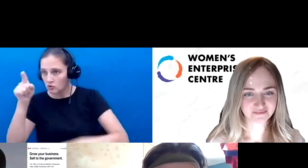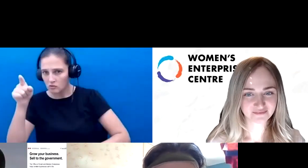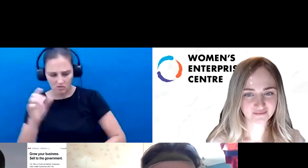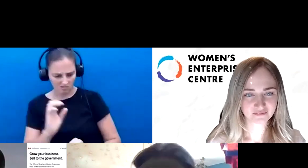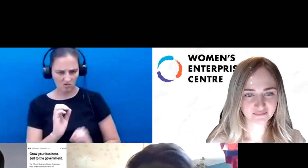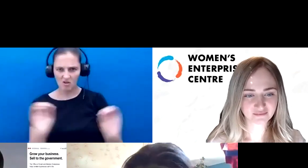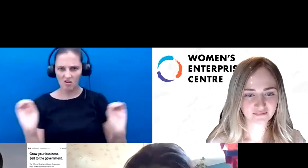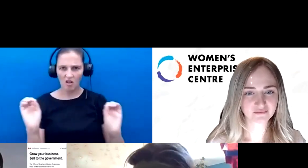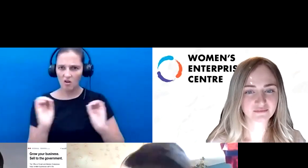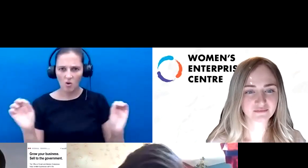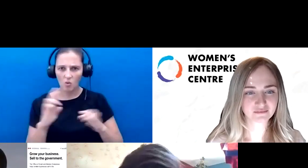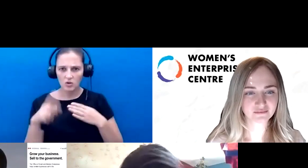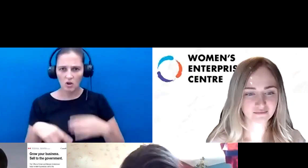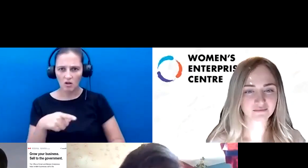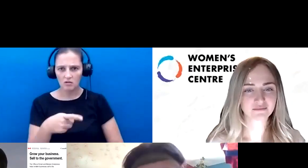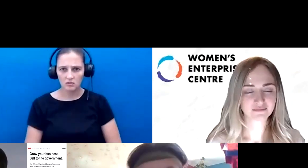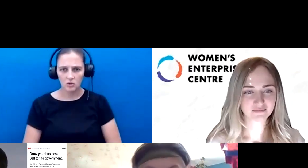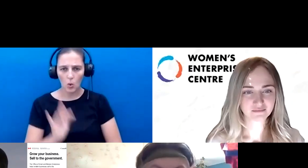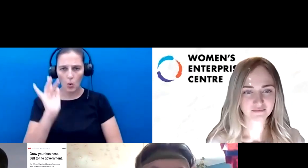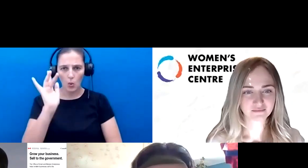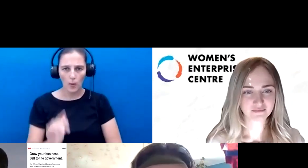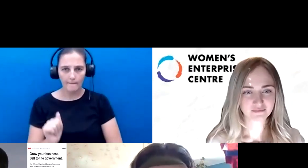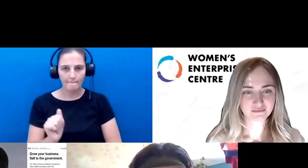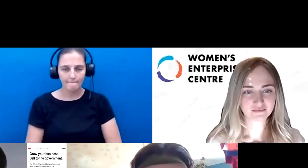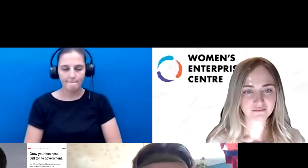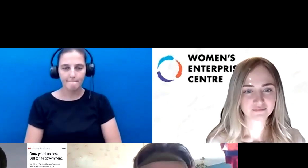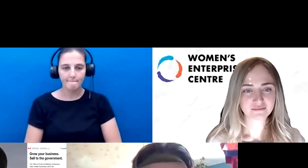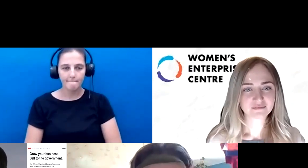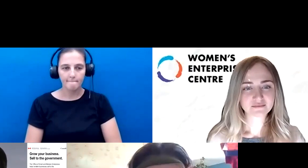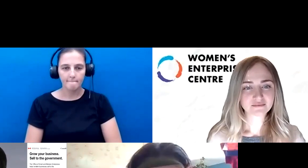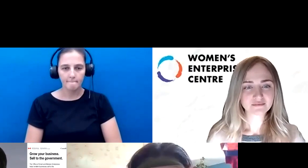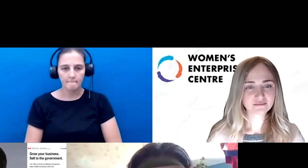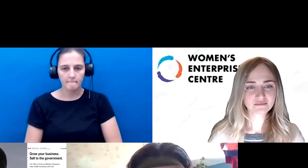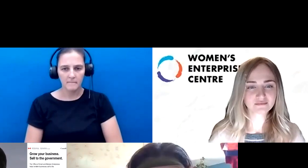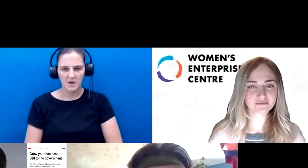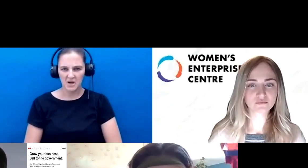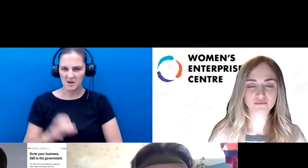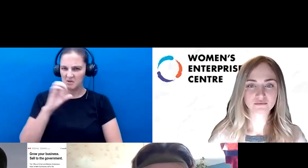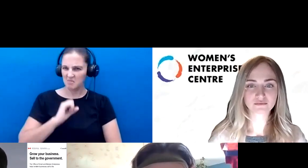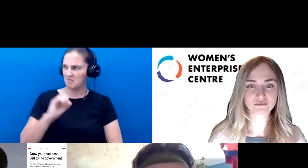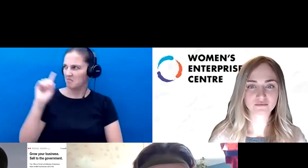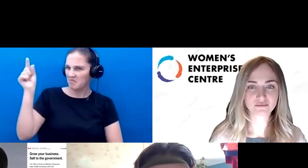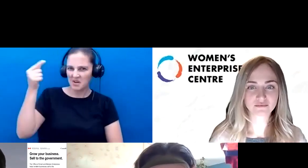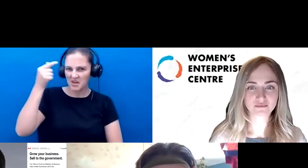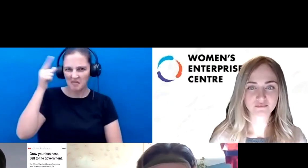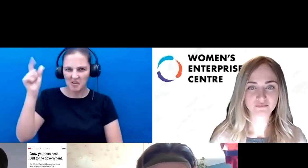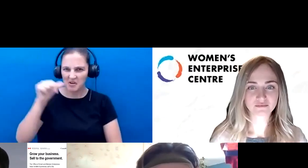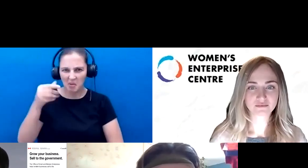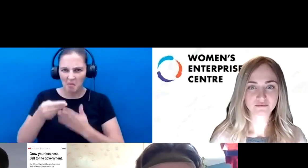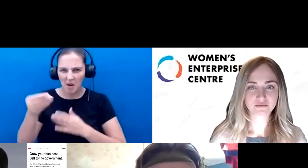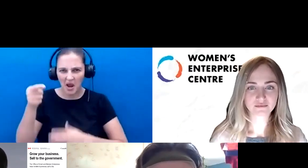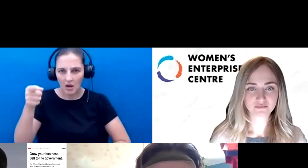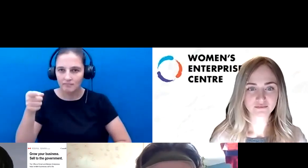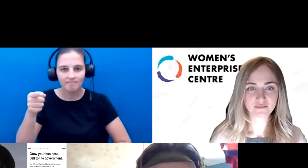results. And the assumption might be the government doesn't buy what I sell, but that